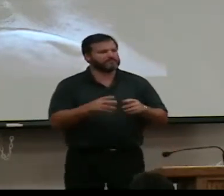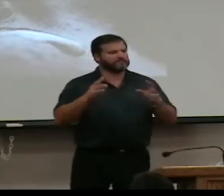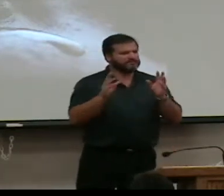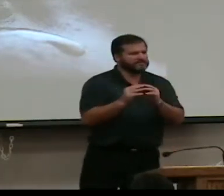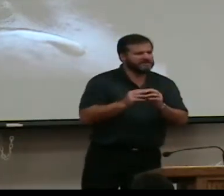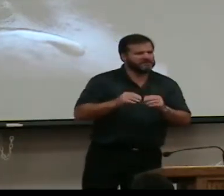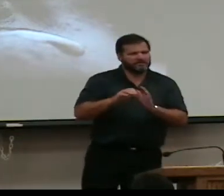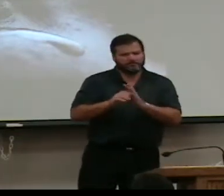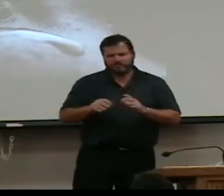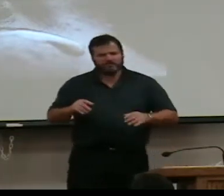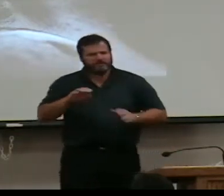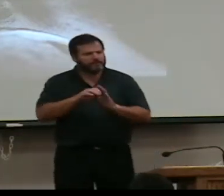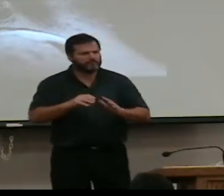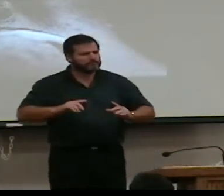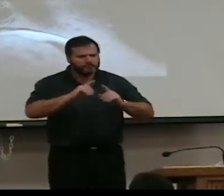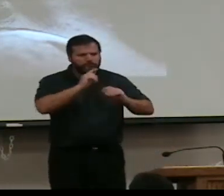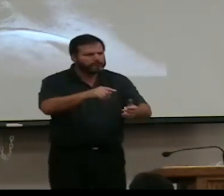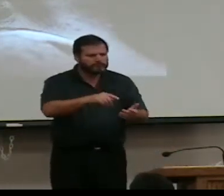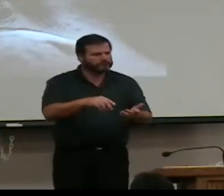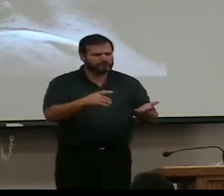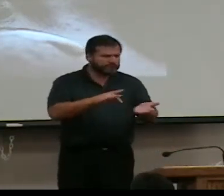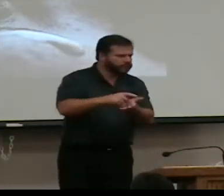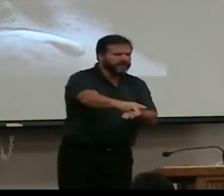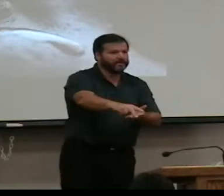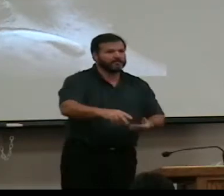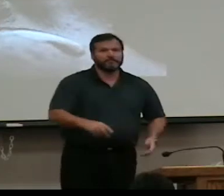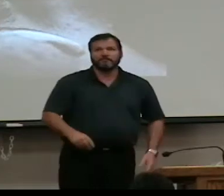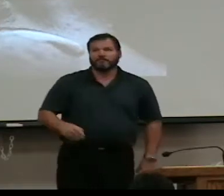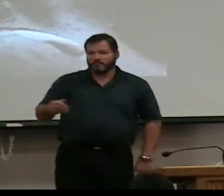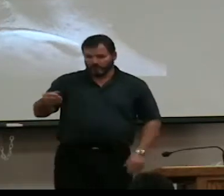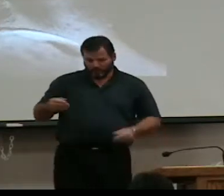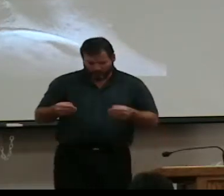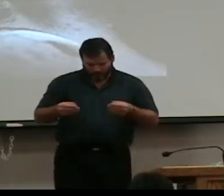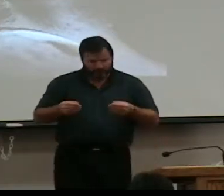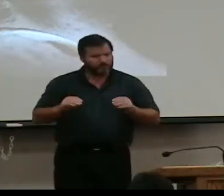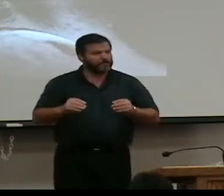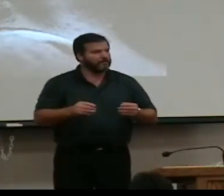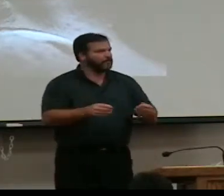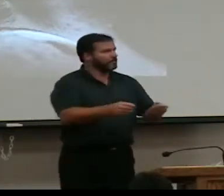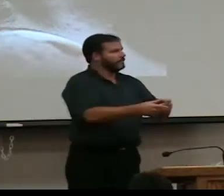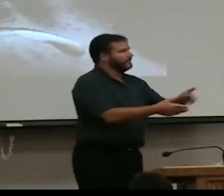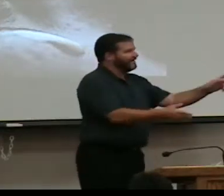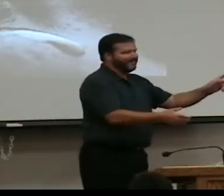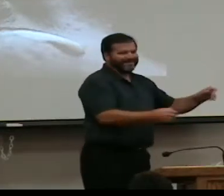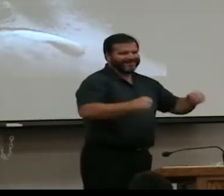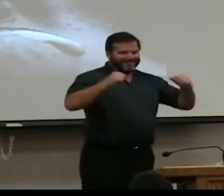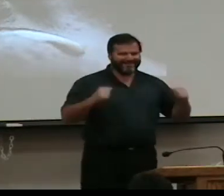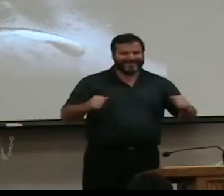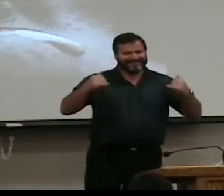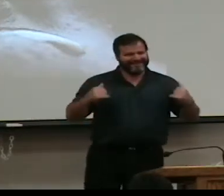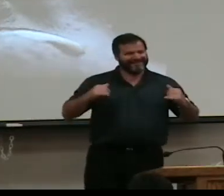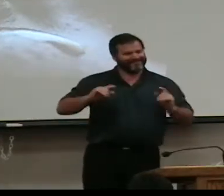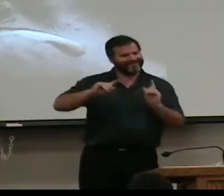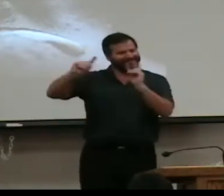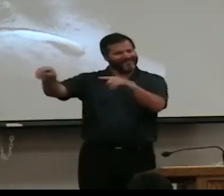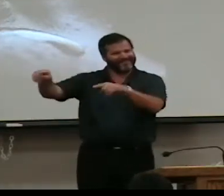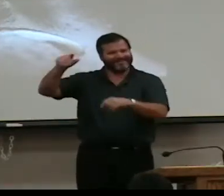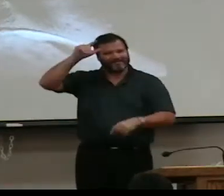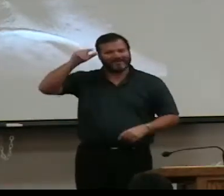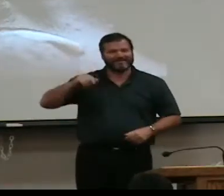Text a little bit. Had some meeting with the elders. Sure. And they paid for it. They paid it all off. Now I can go